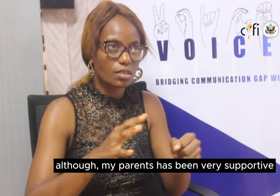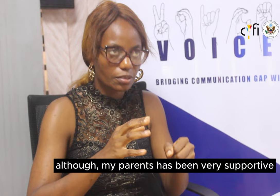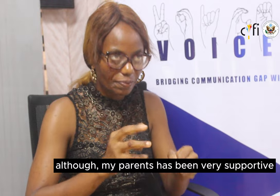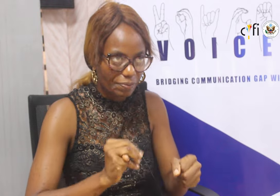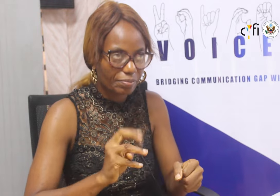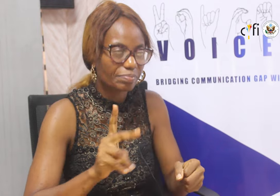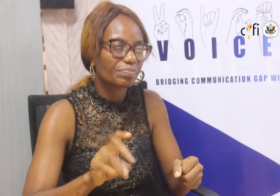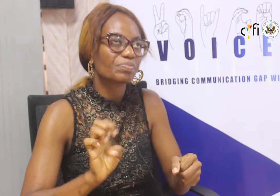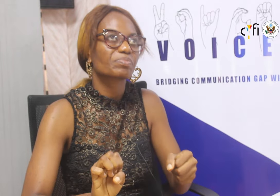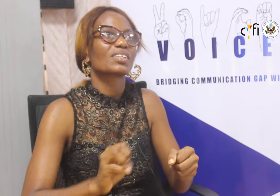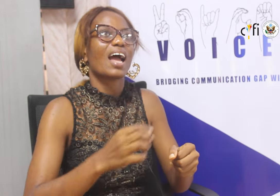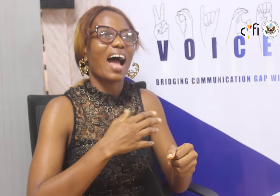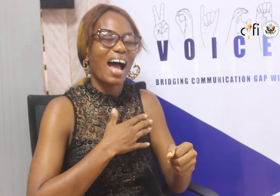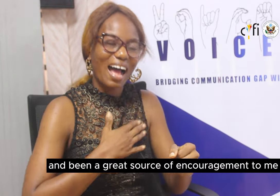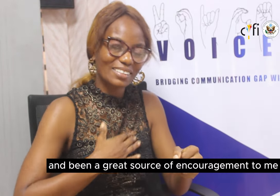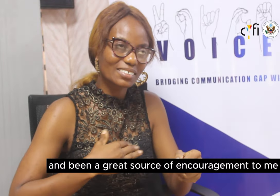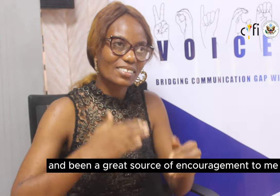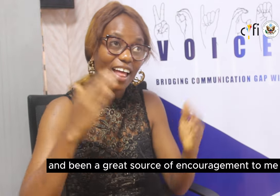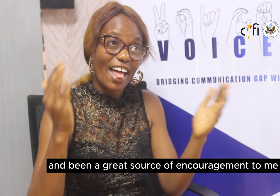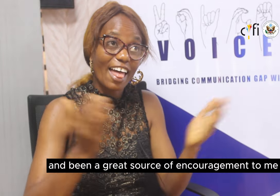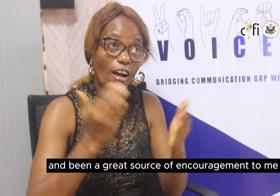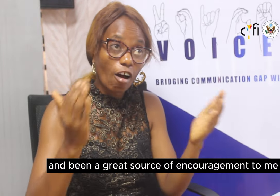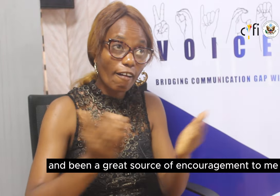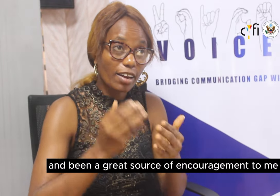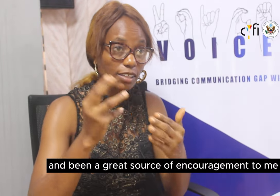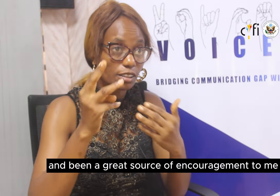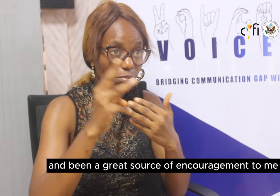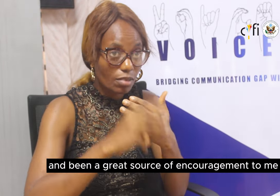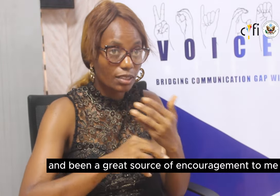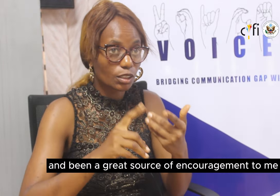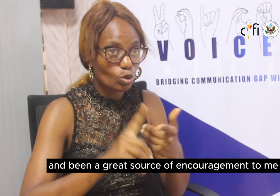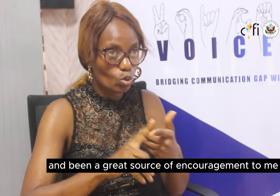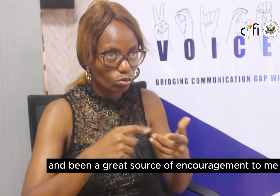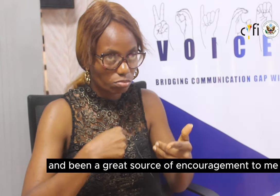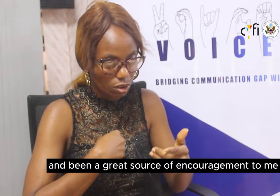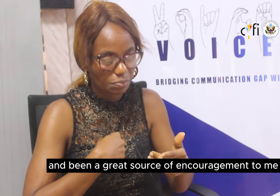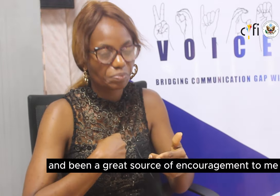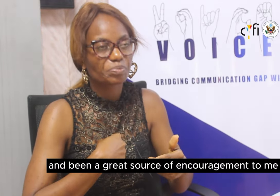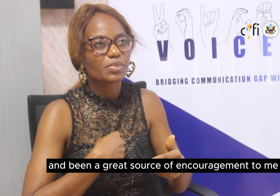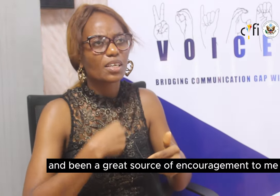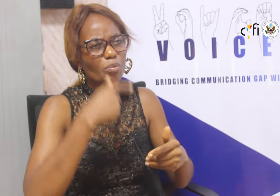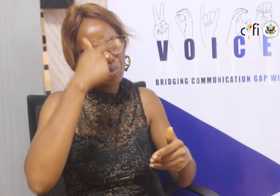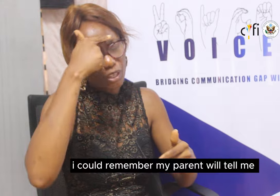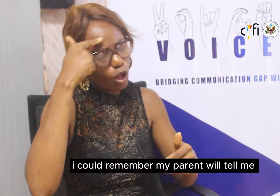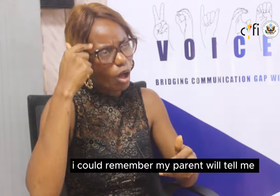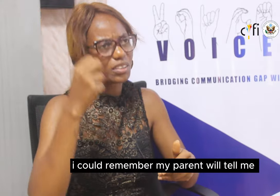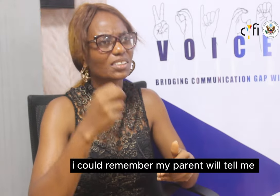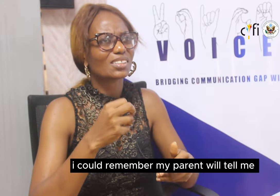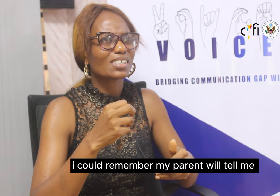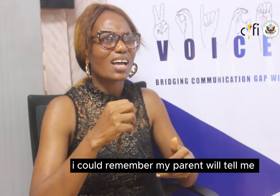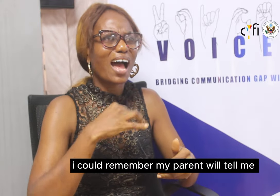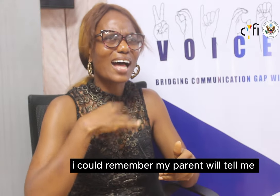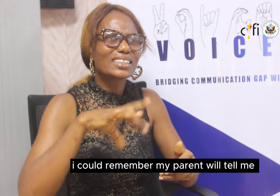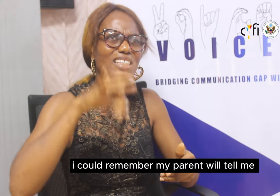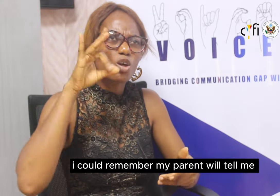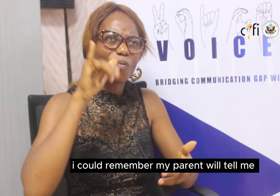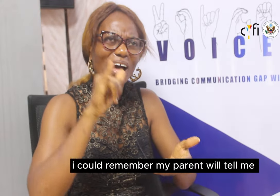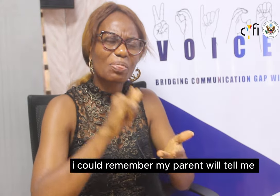me and a colleague made it to me. In God I think of my